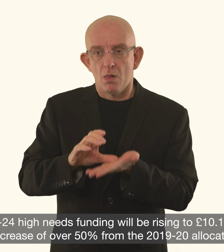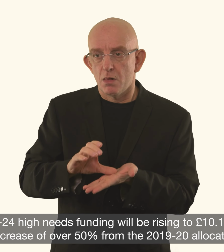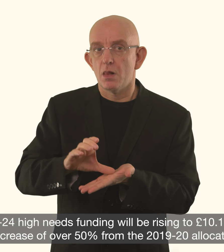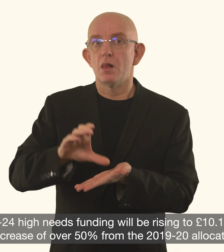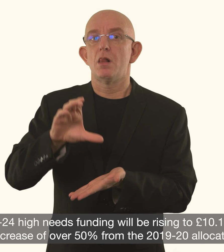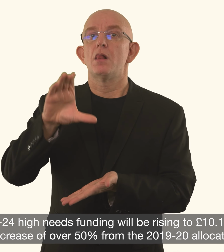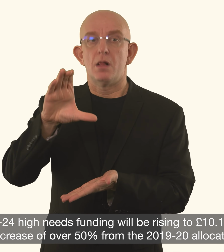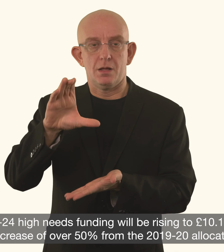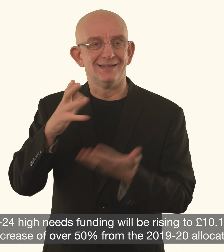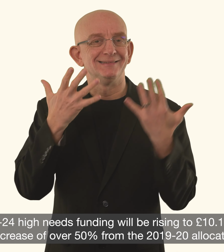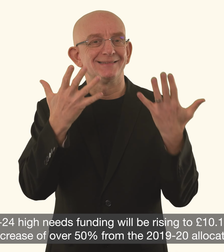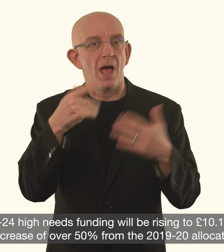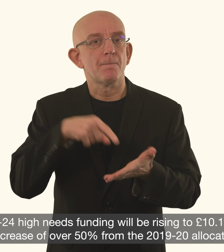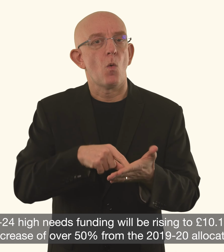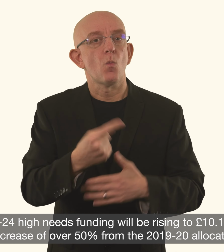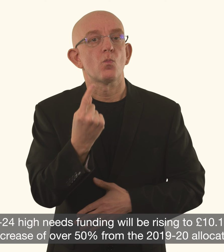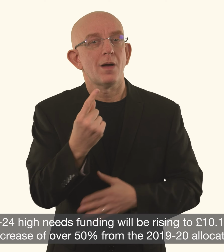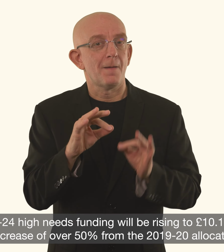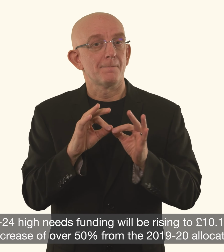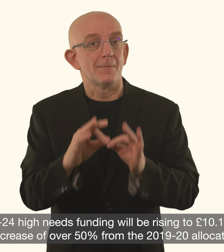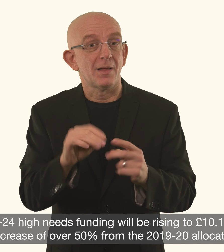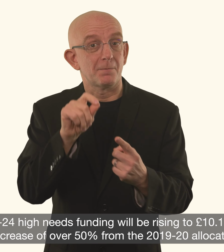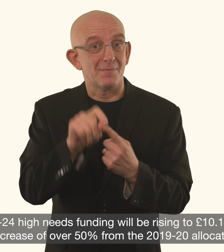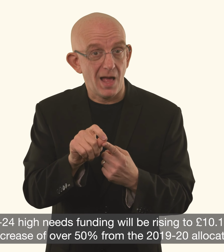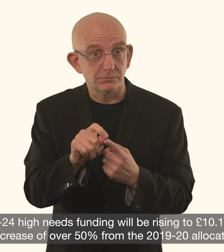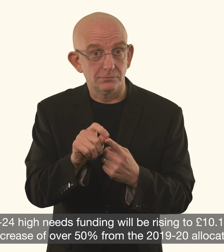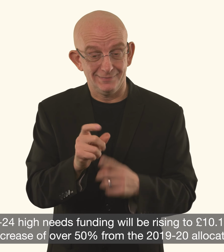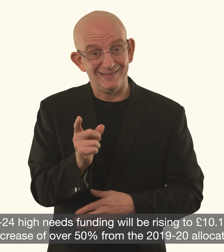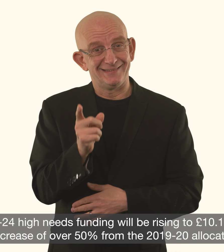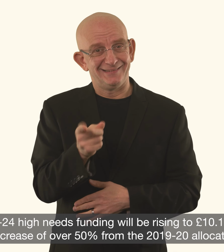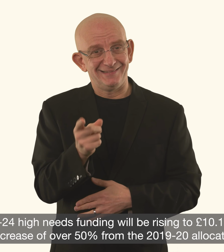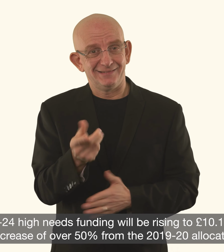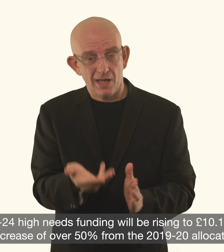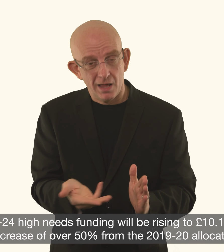An increase of over 50% from the 2019-2020 allocations.